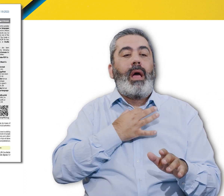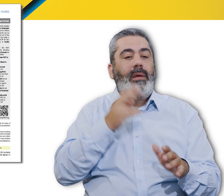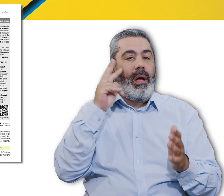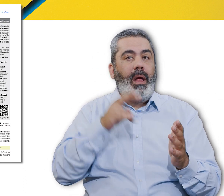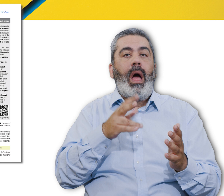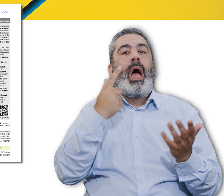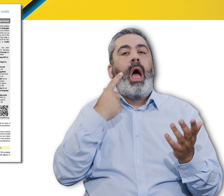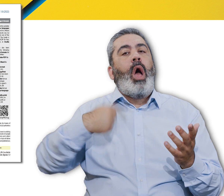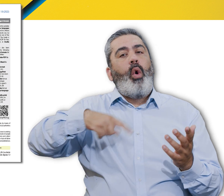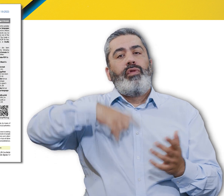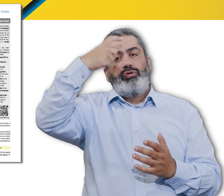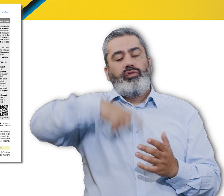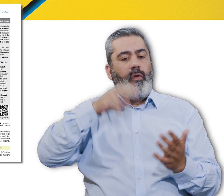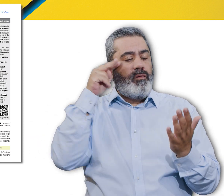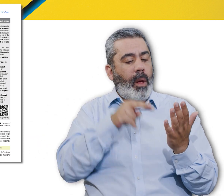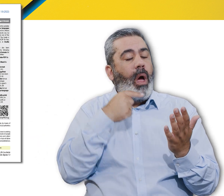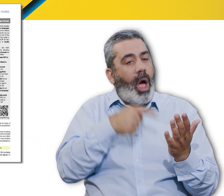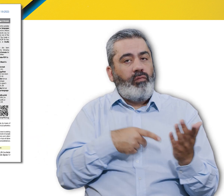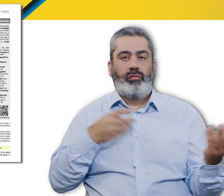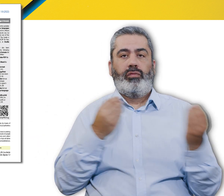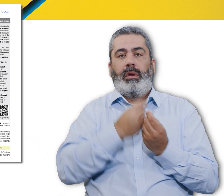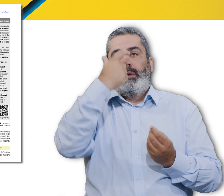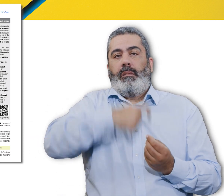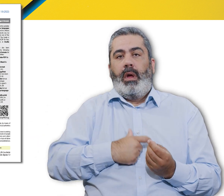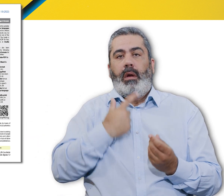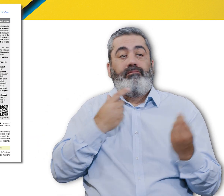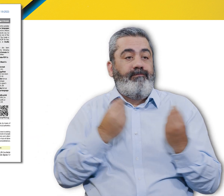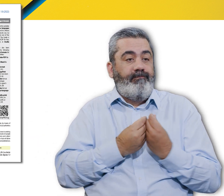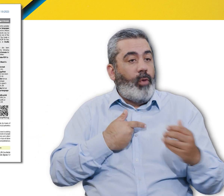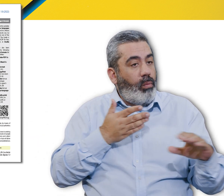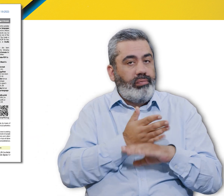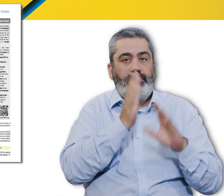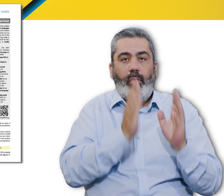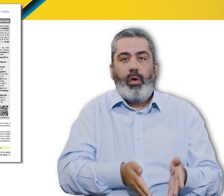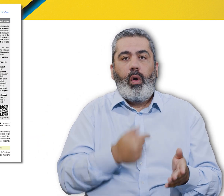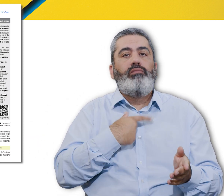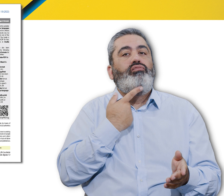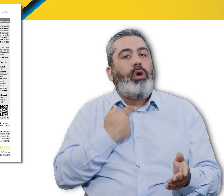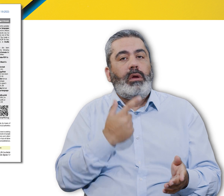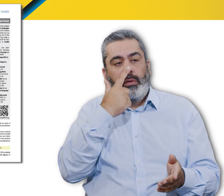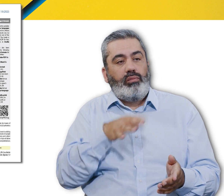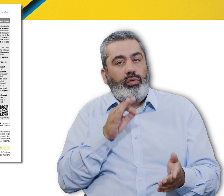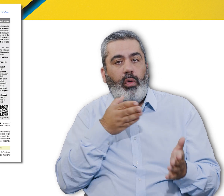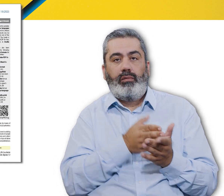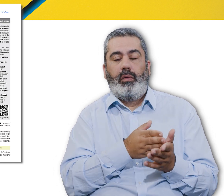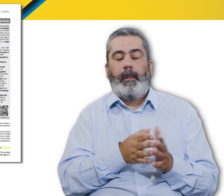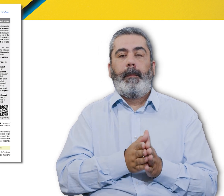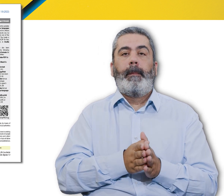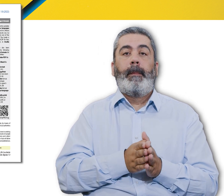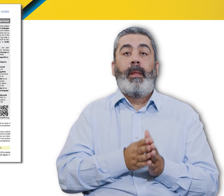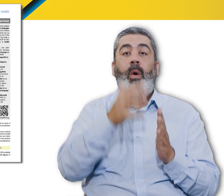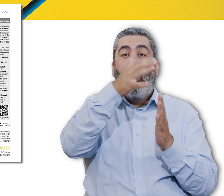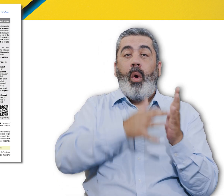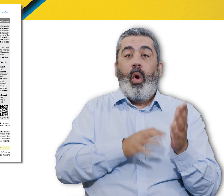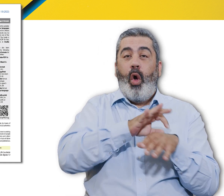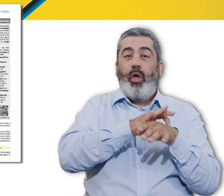of people with different types of disabilities, the goal was to record in detail the access conditions and collect specific measurements, in order